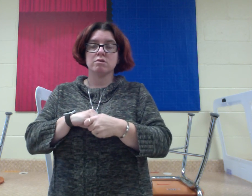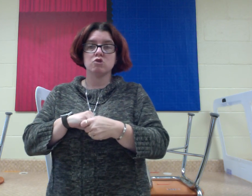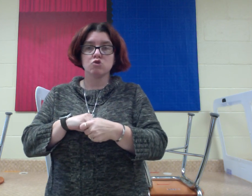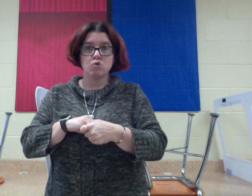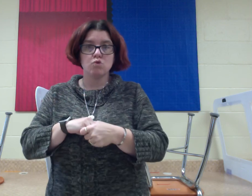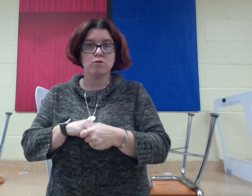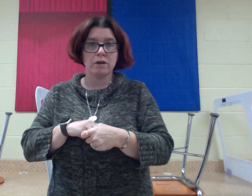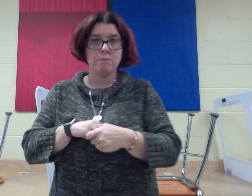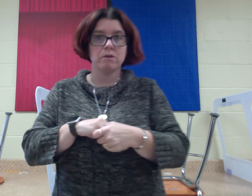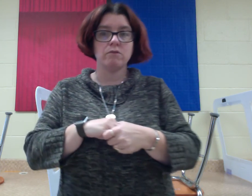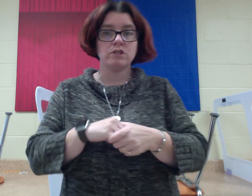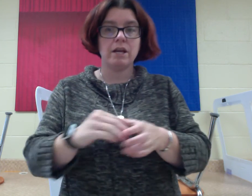the school vocabulary for today.